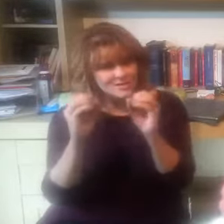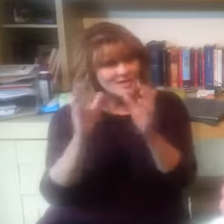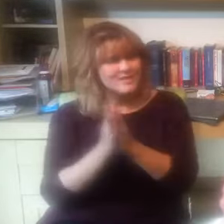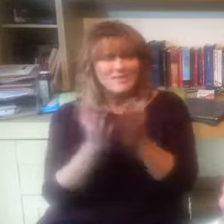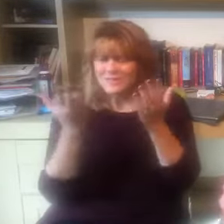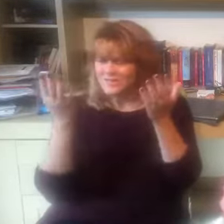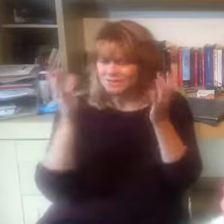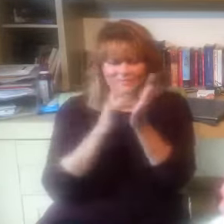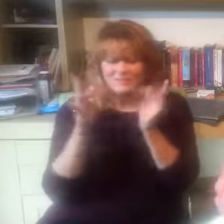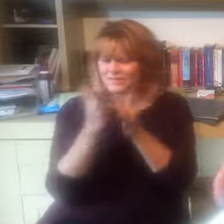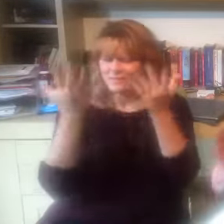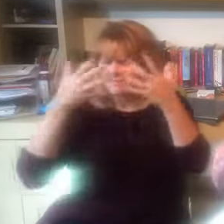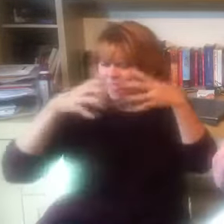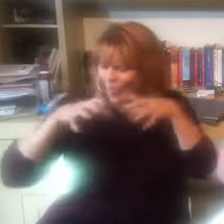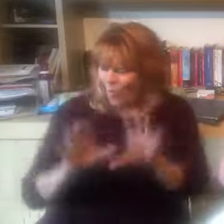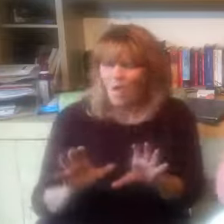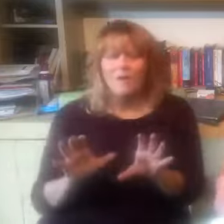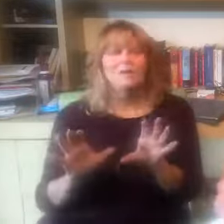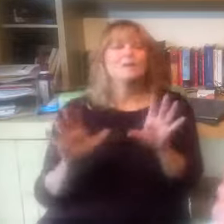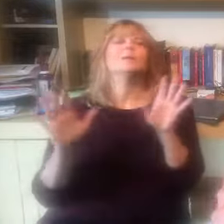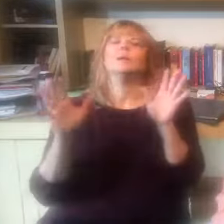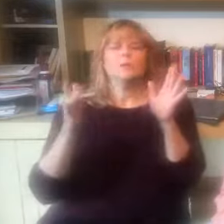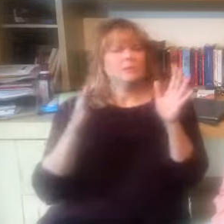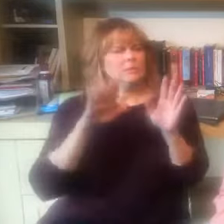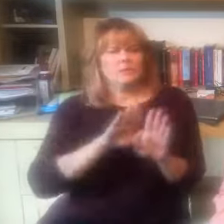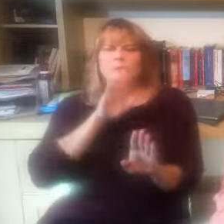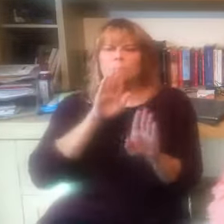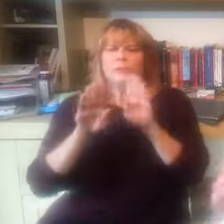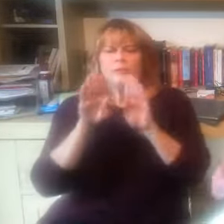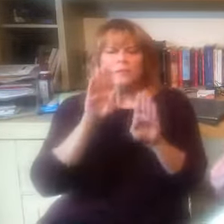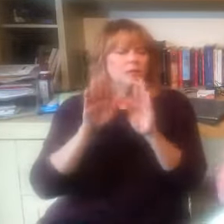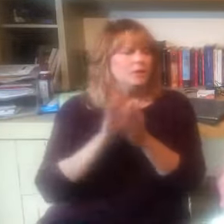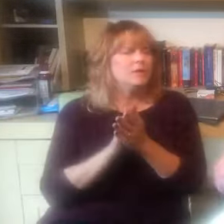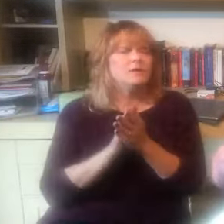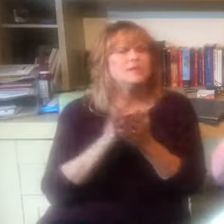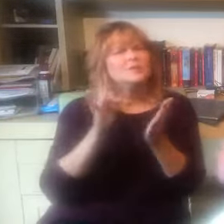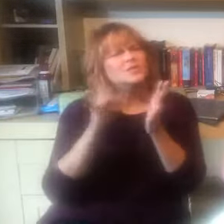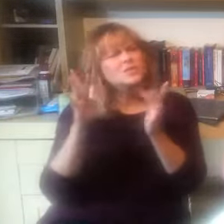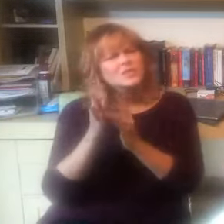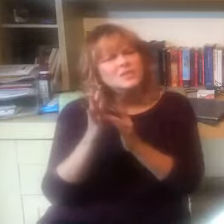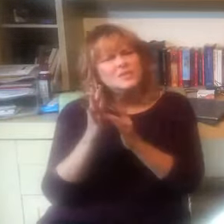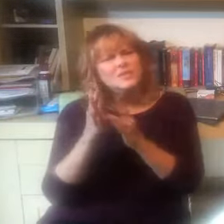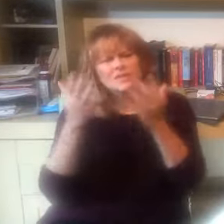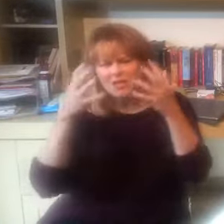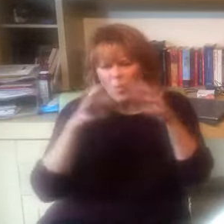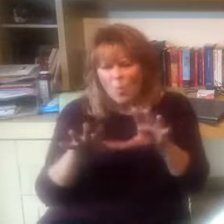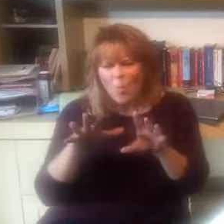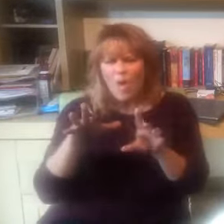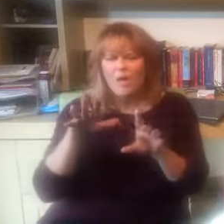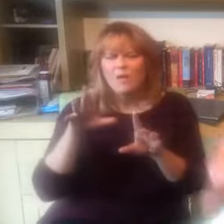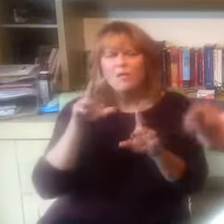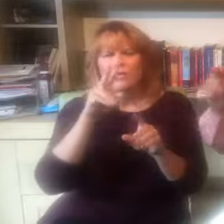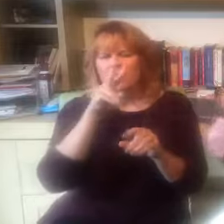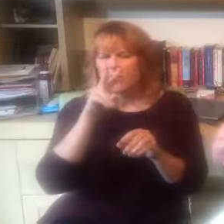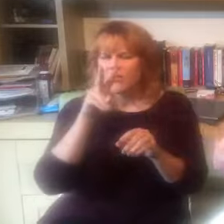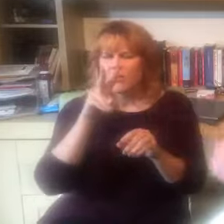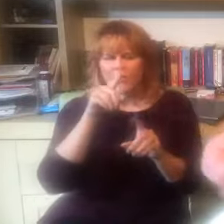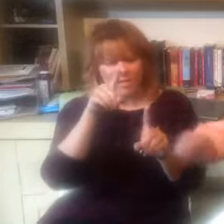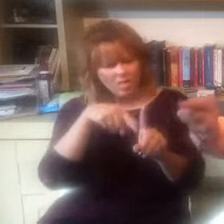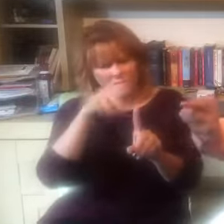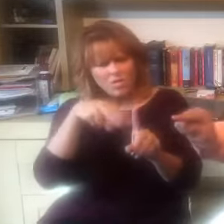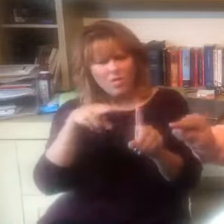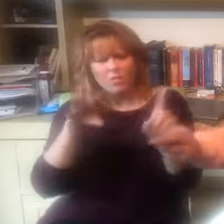you to, well, I know I'm going to upset some of you. He wasn't wanting you to look to him for the answer. He was wanting